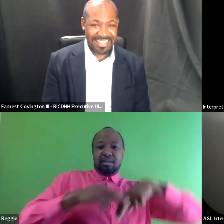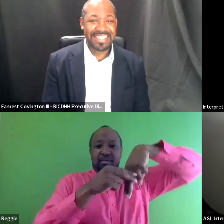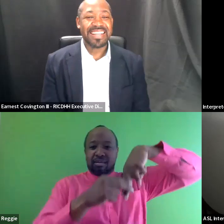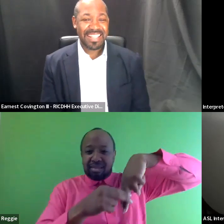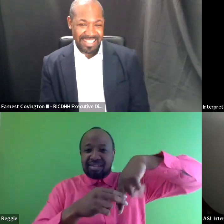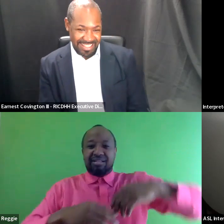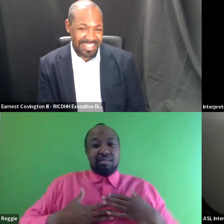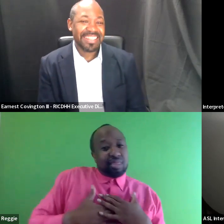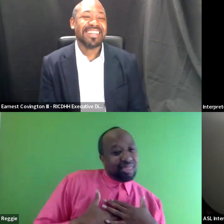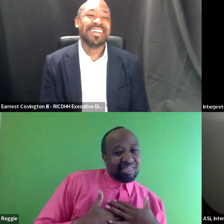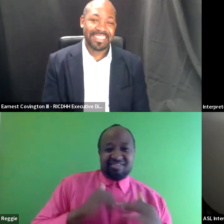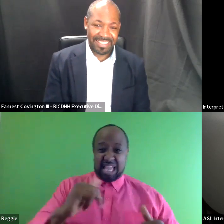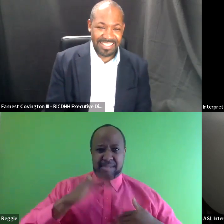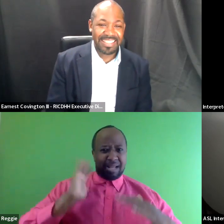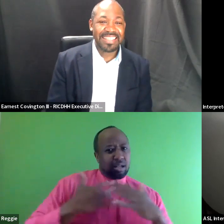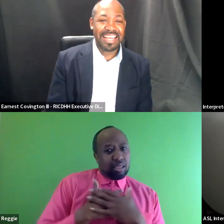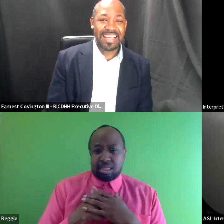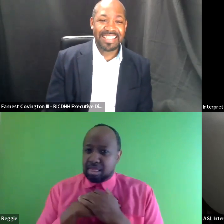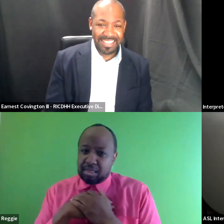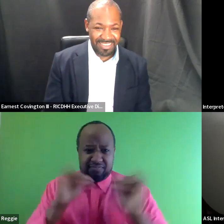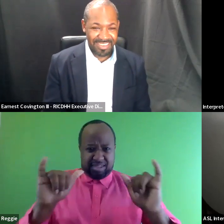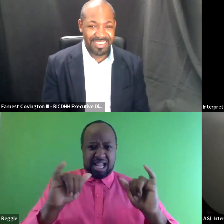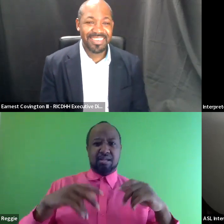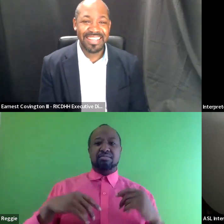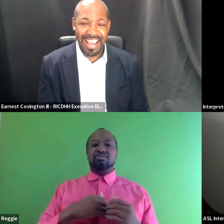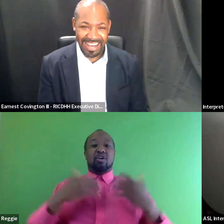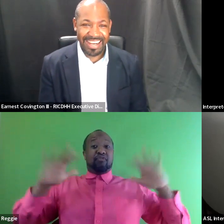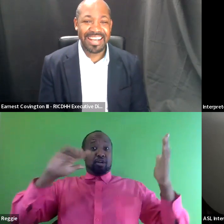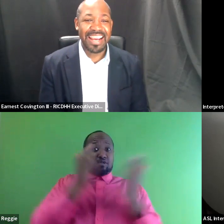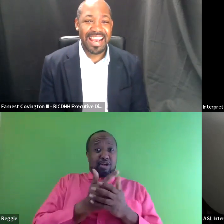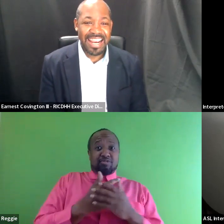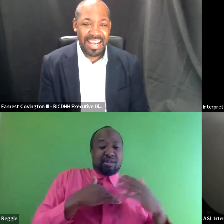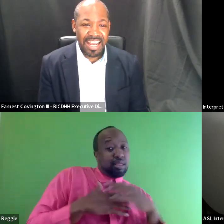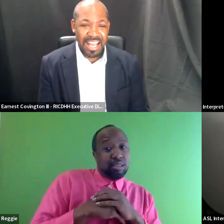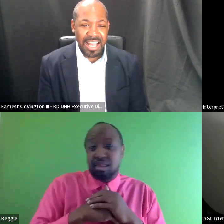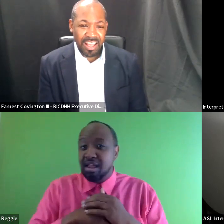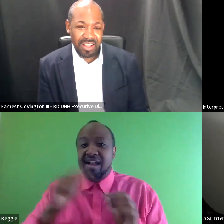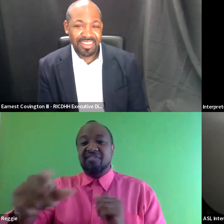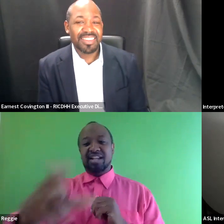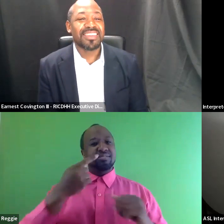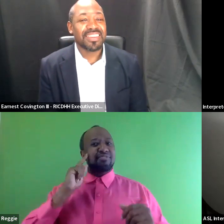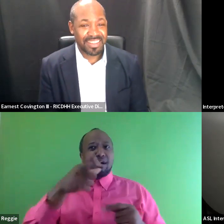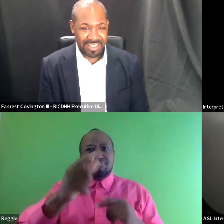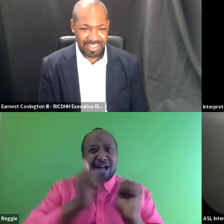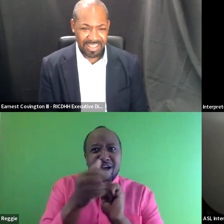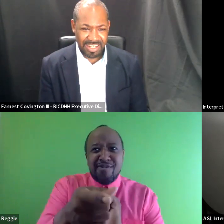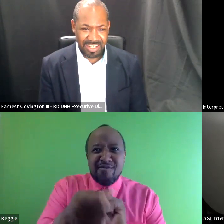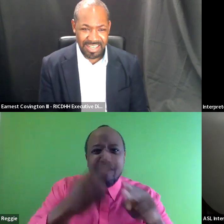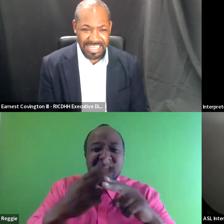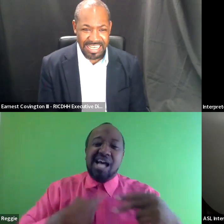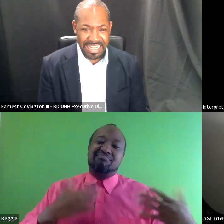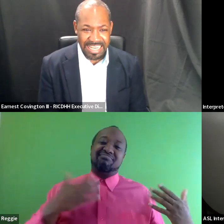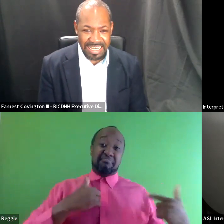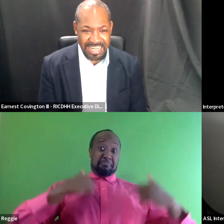you know, it was like baggy clothes with the waistband down and, you know, chilling and just had the vibe